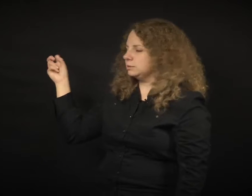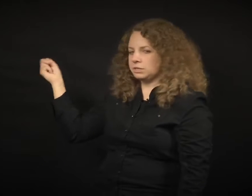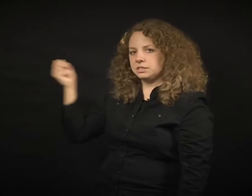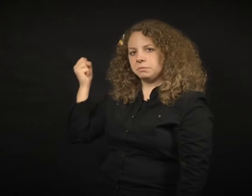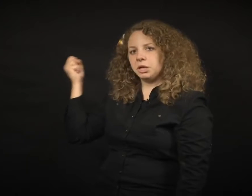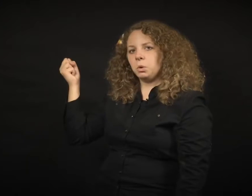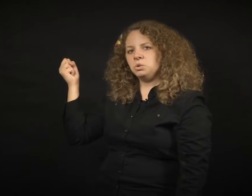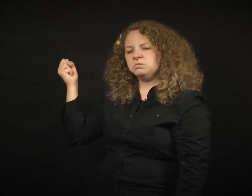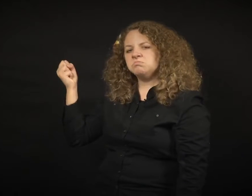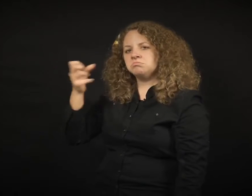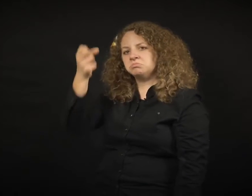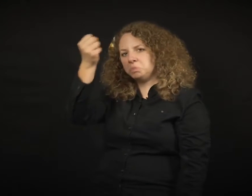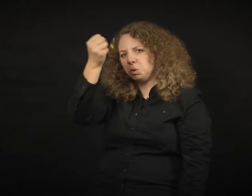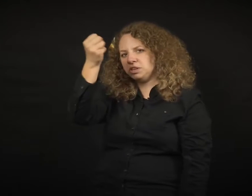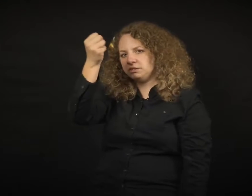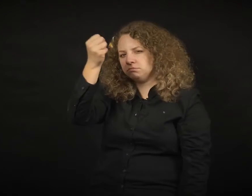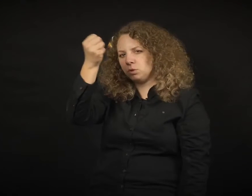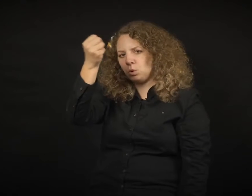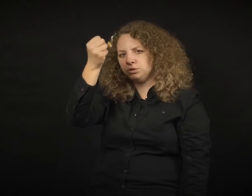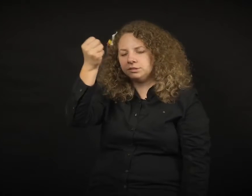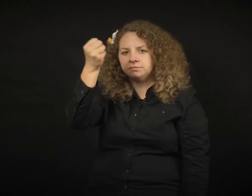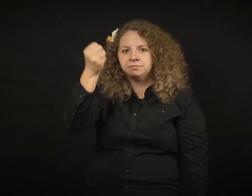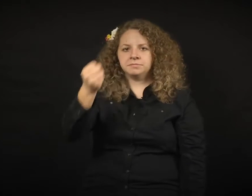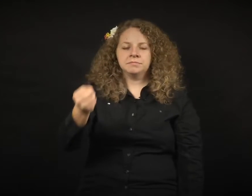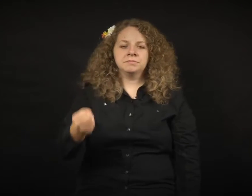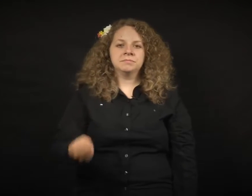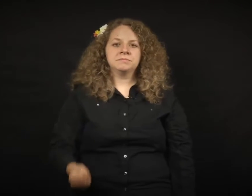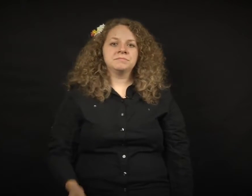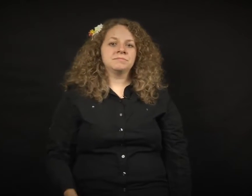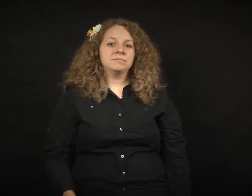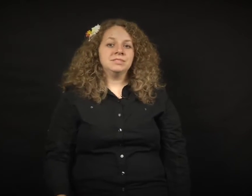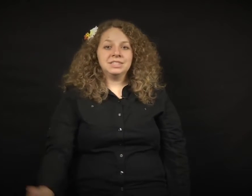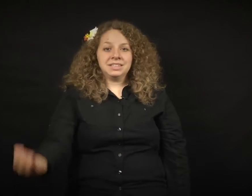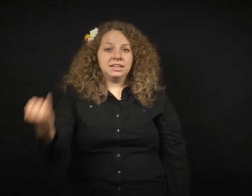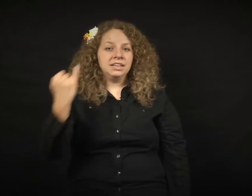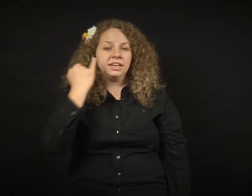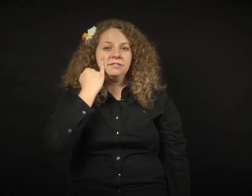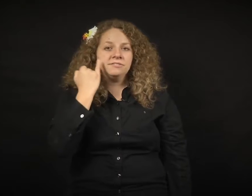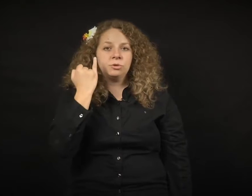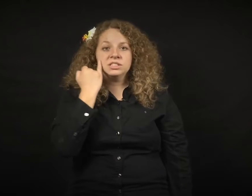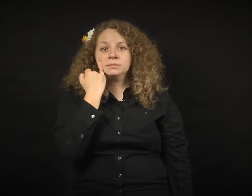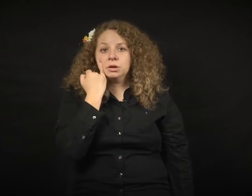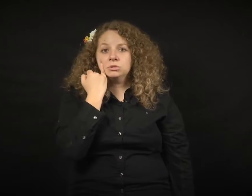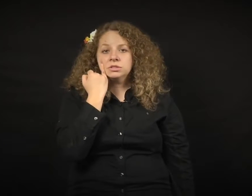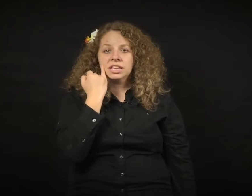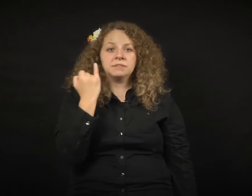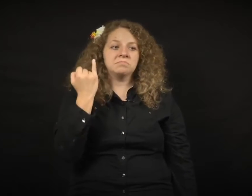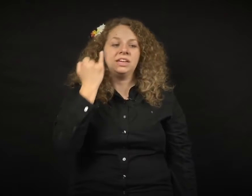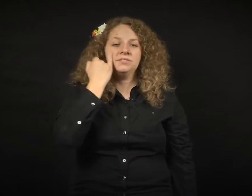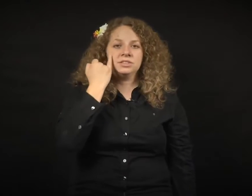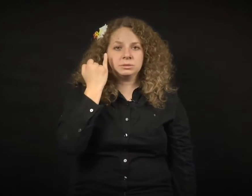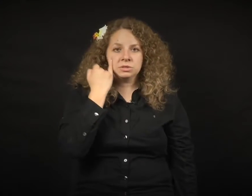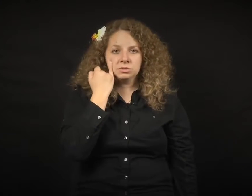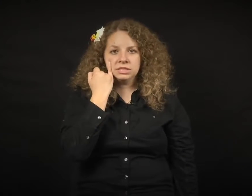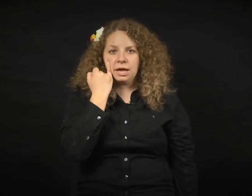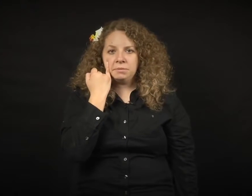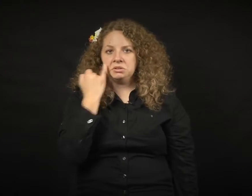grasping something, hold, hold on, hold. The sign if or suppose, like if this was going to happen,